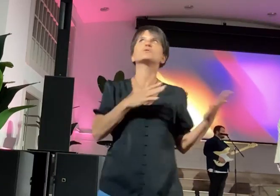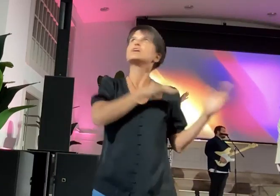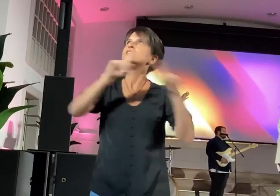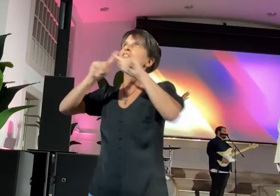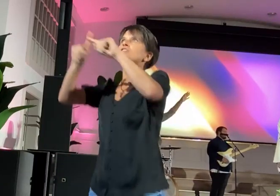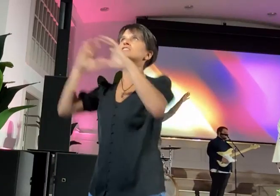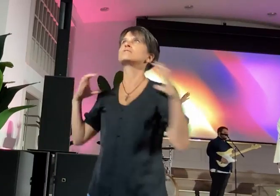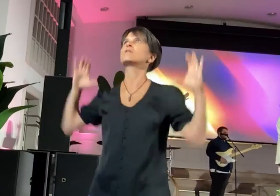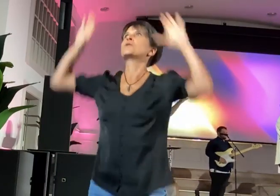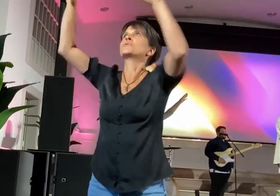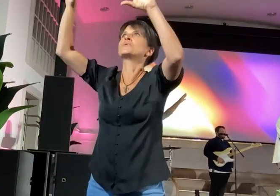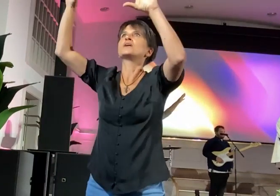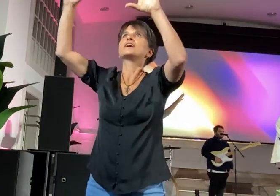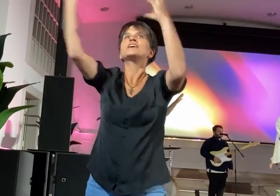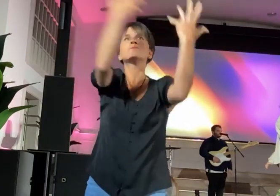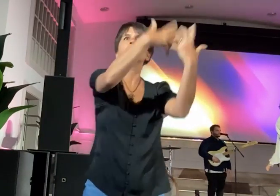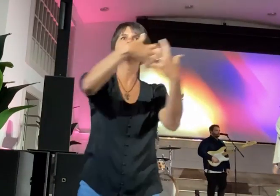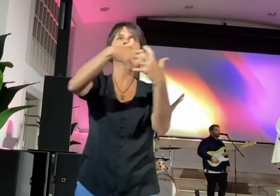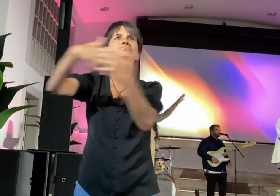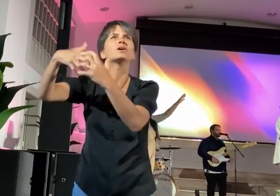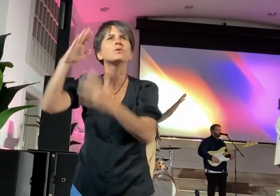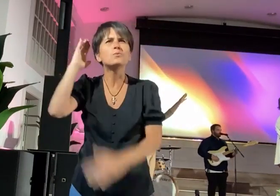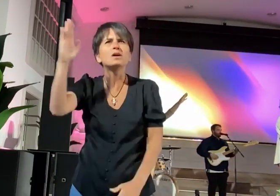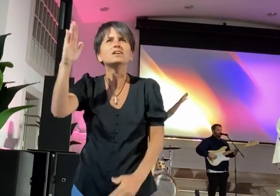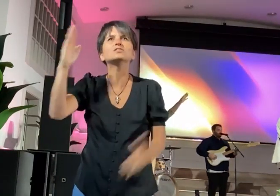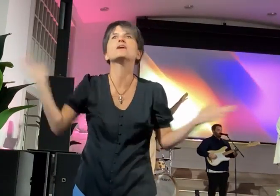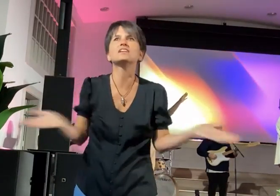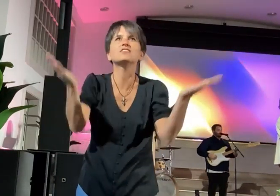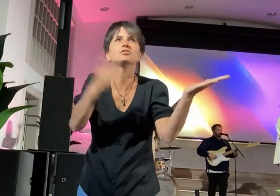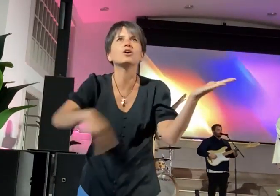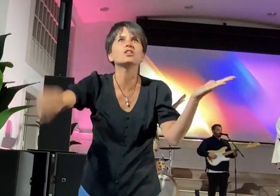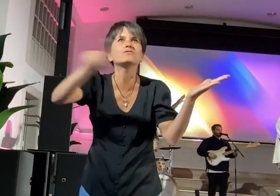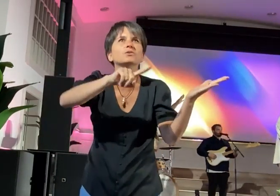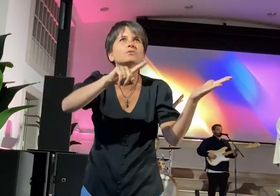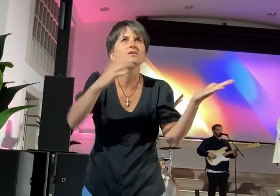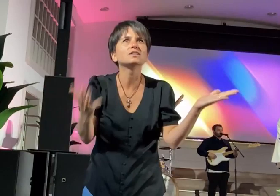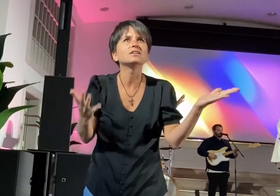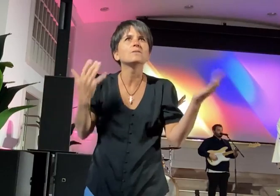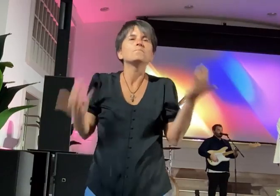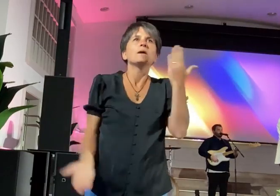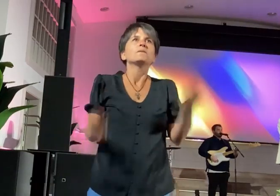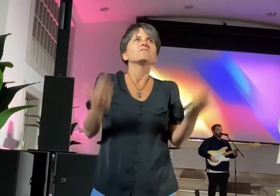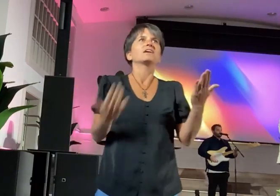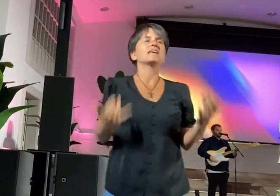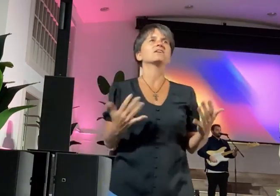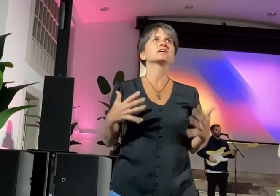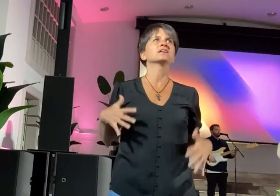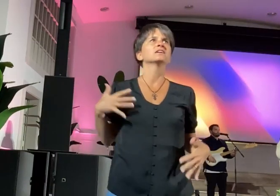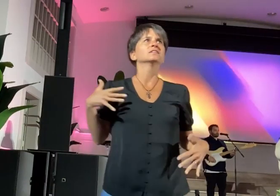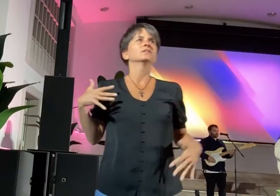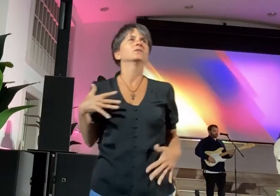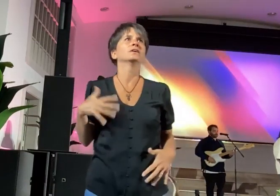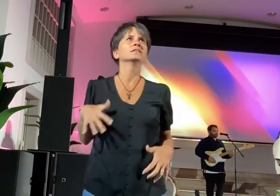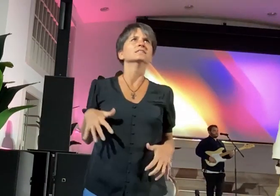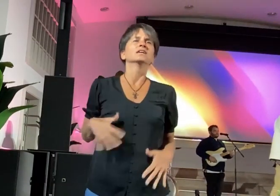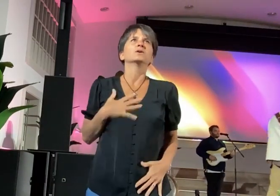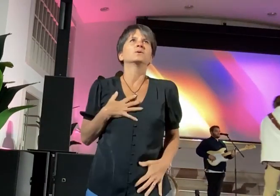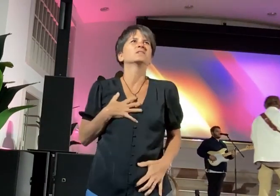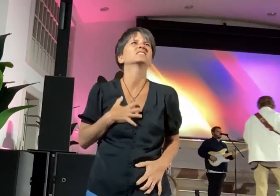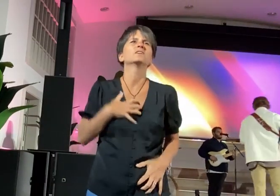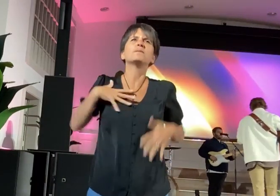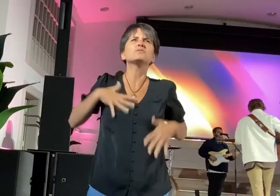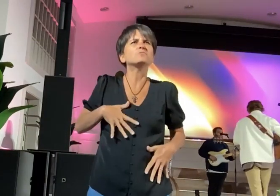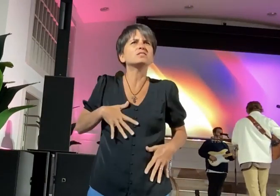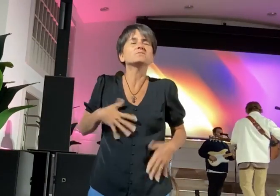and things in your life begin to move. And I want to encourage you today. Maybe you're here and you're facing anxiety or depression. I